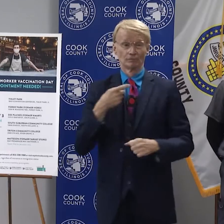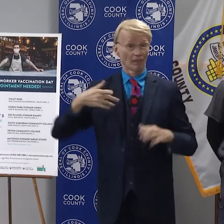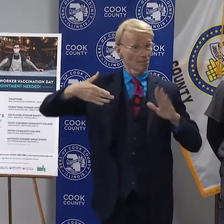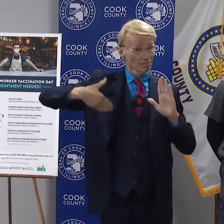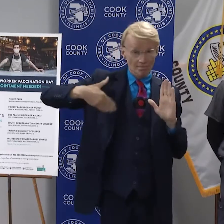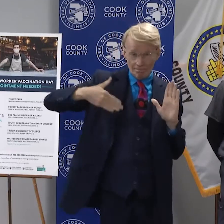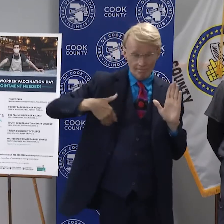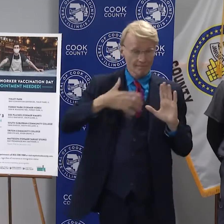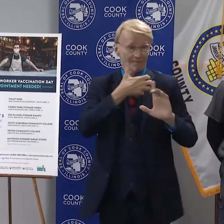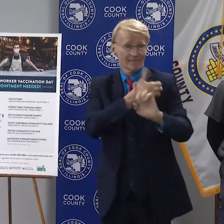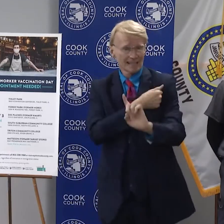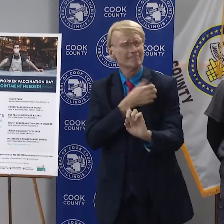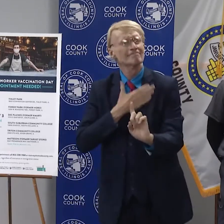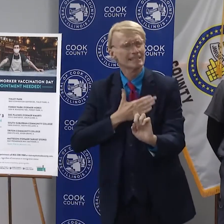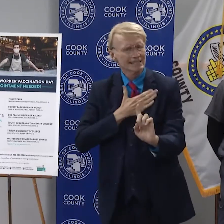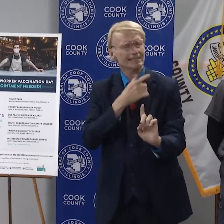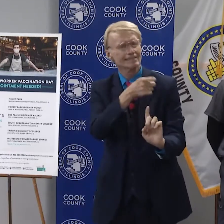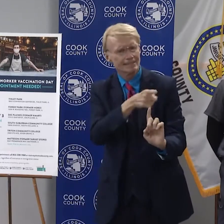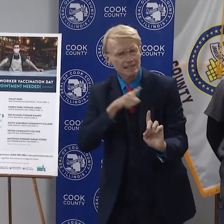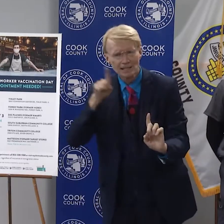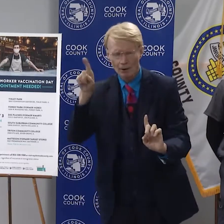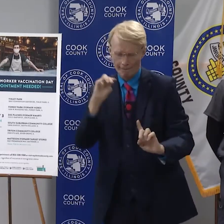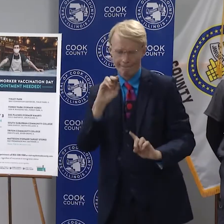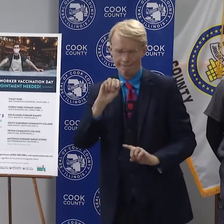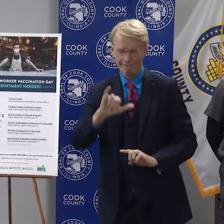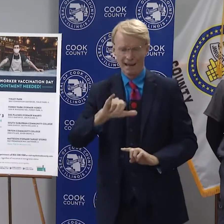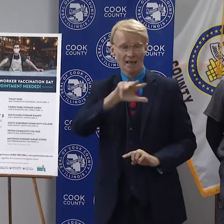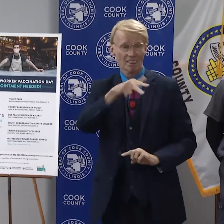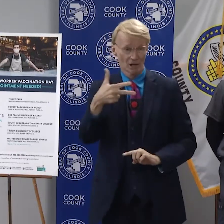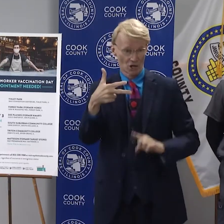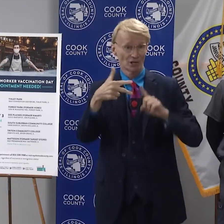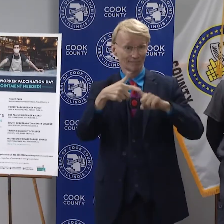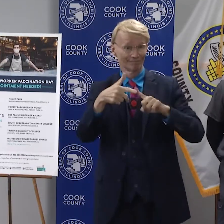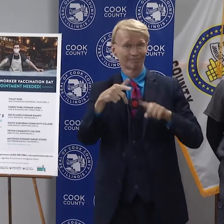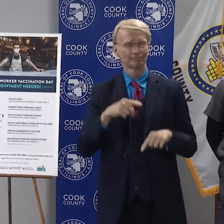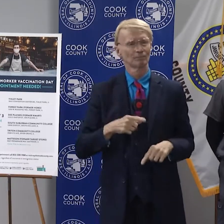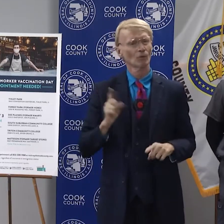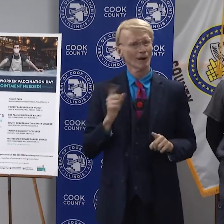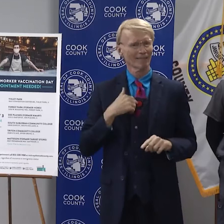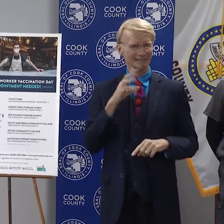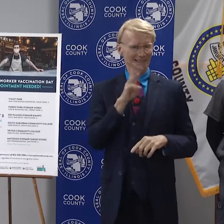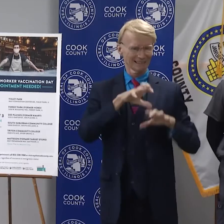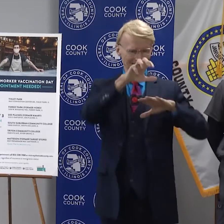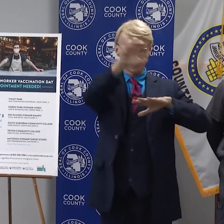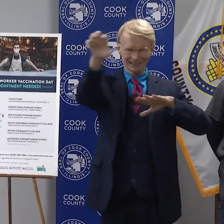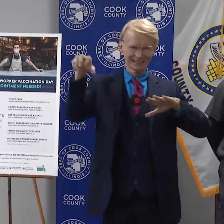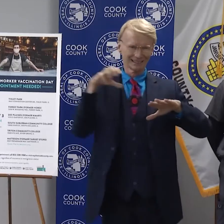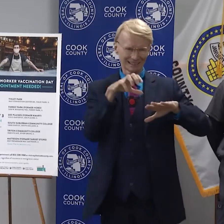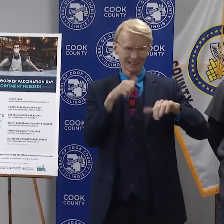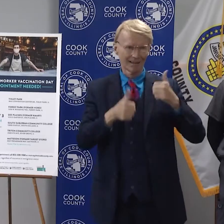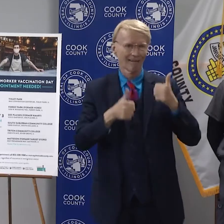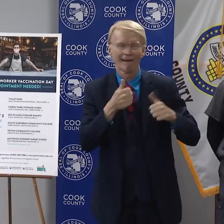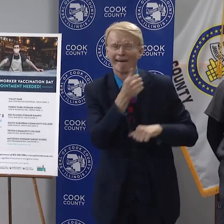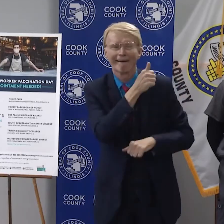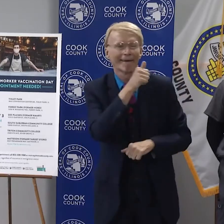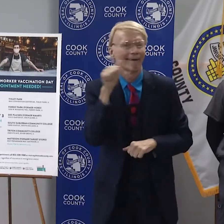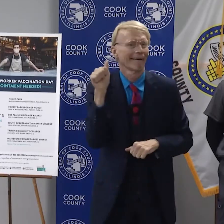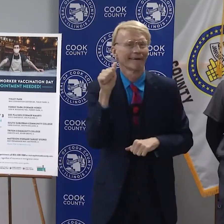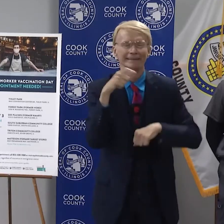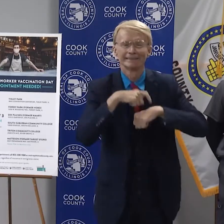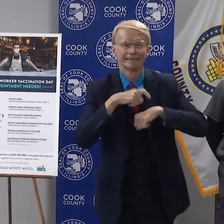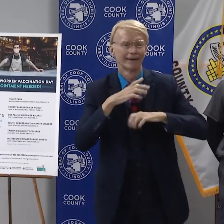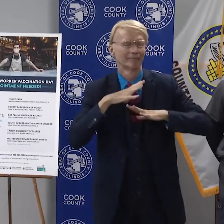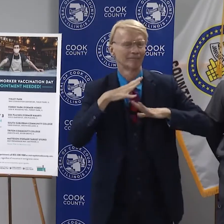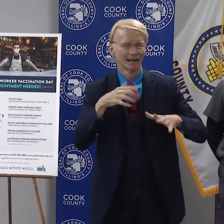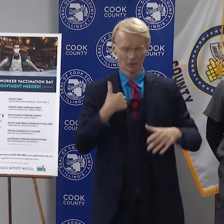been vaccinated yet will take the opportunity on May 3rd to do so at one of our mass vaccine sites or any day for that matter. We are